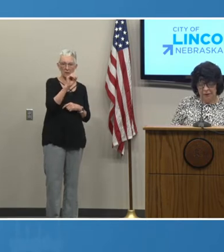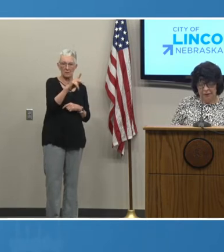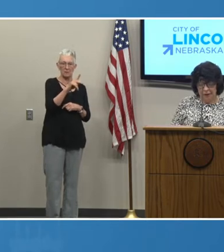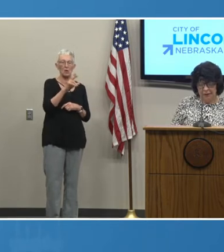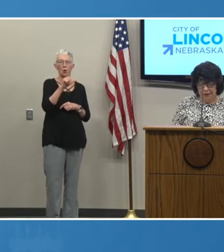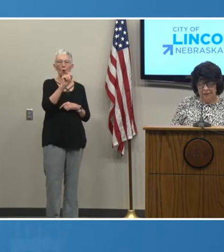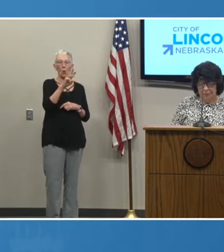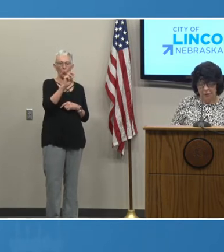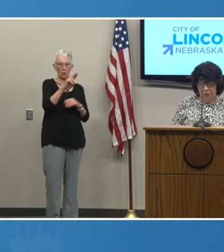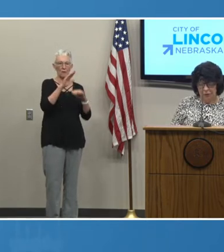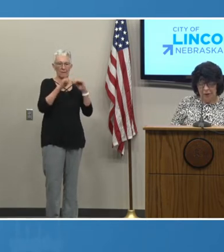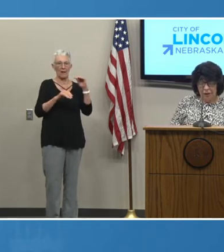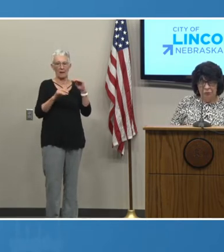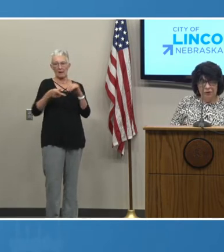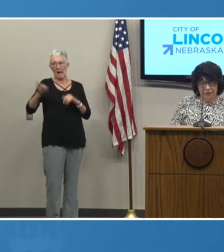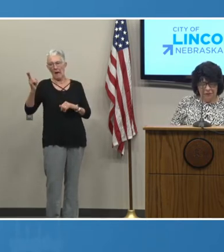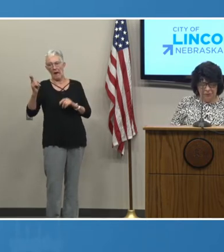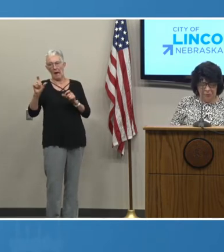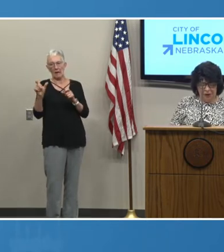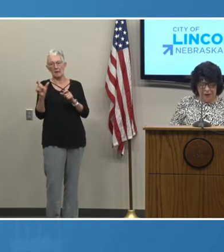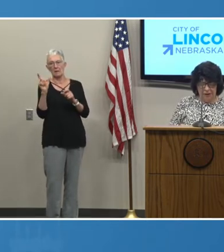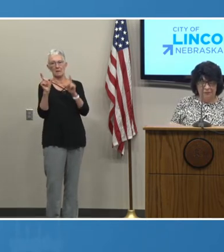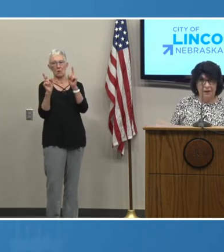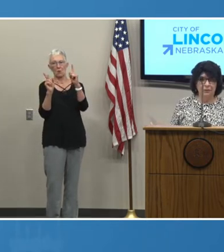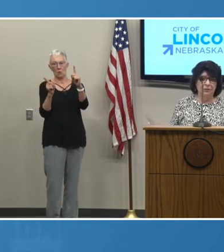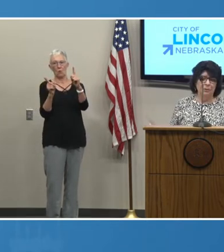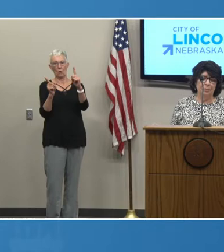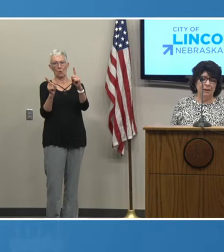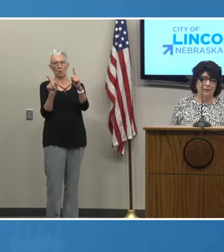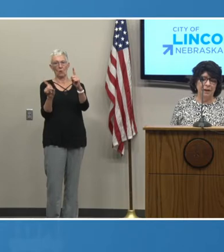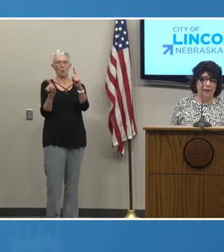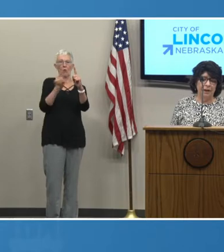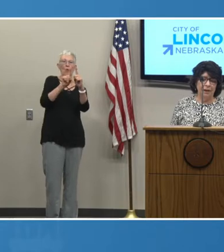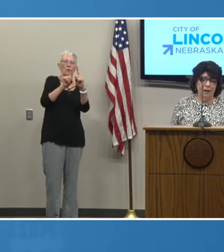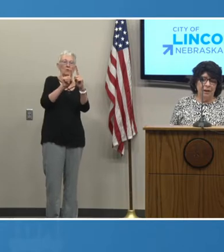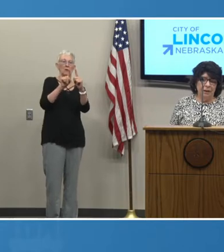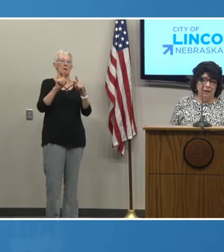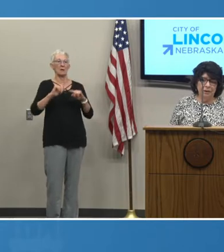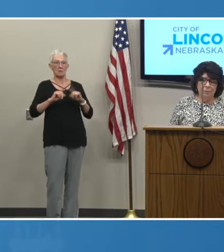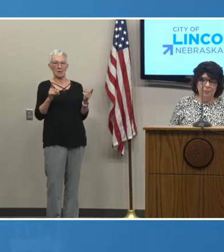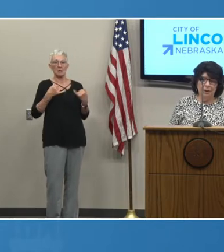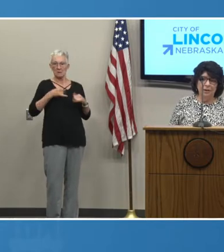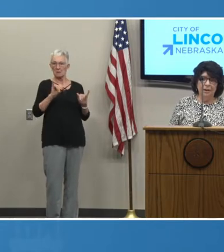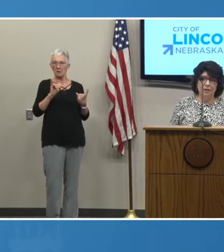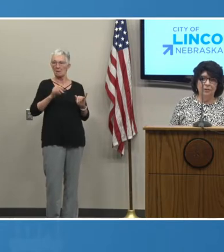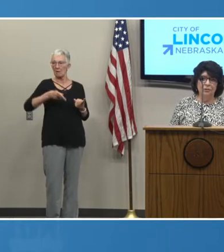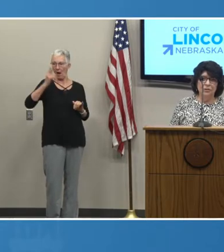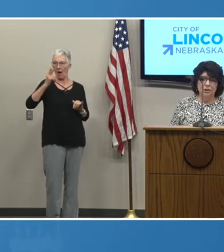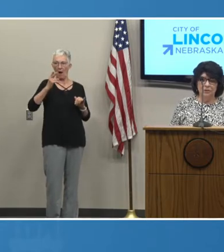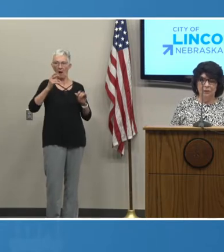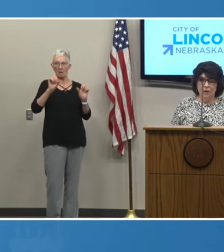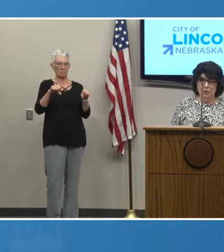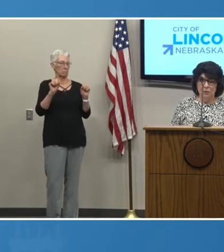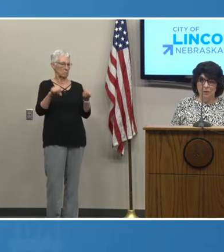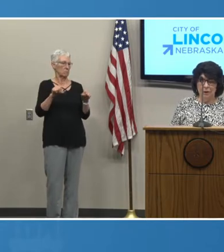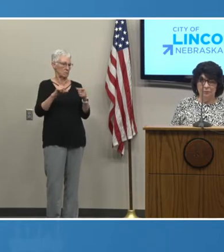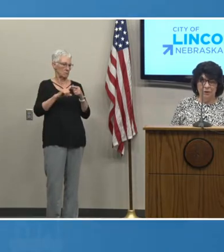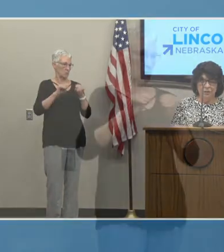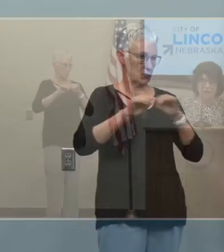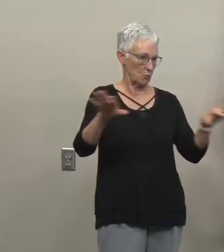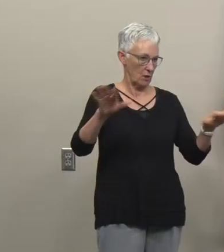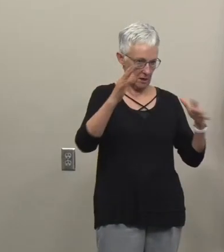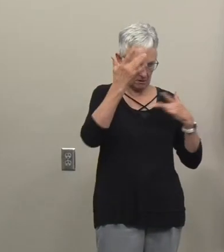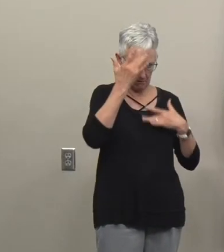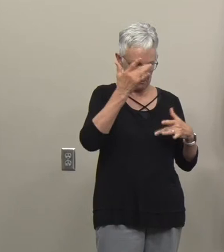that while the dial has moved, risk of spreading the virus remains high. The Health Department continues to use local